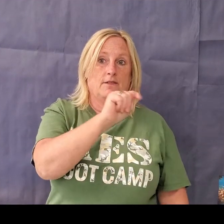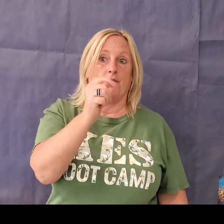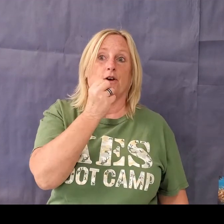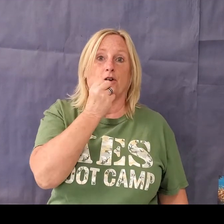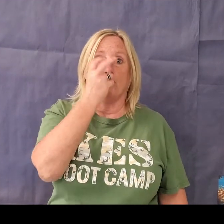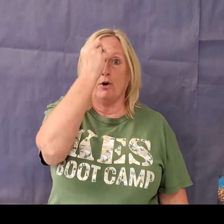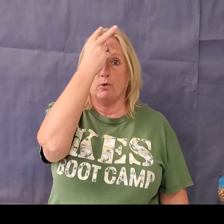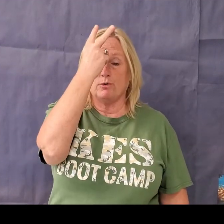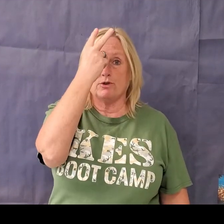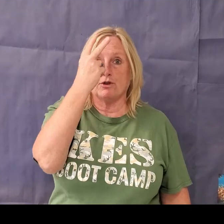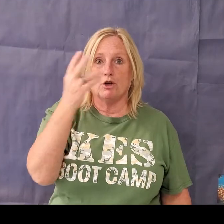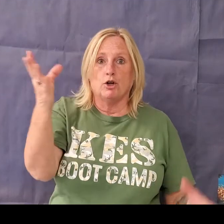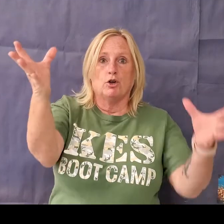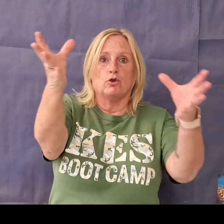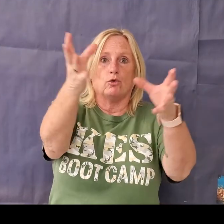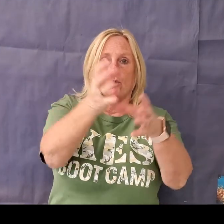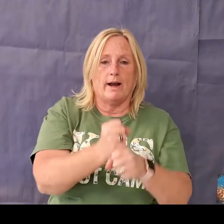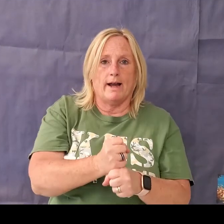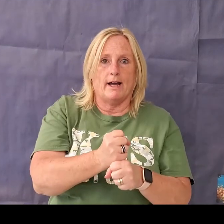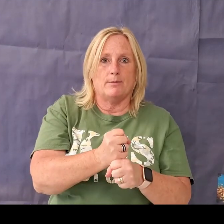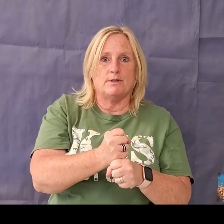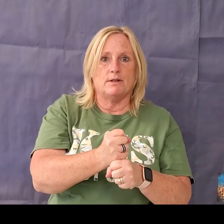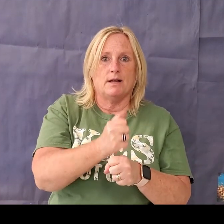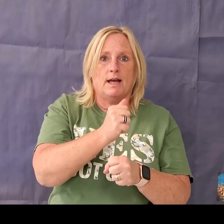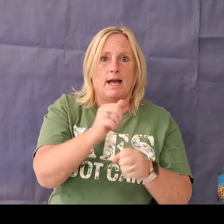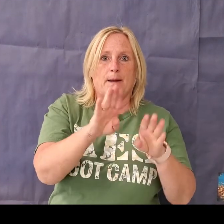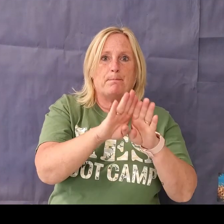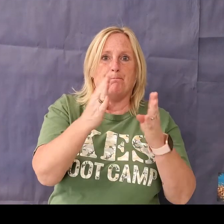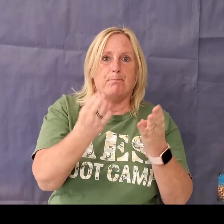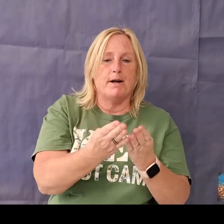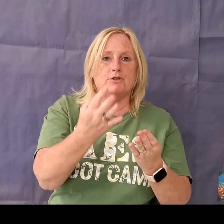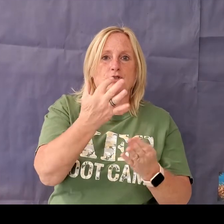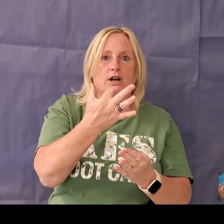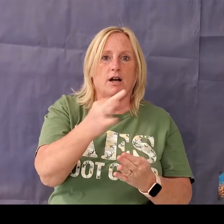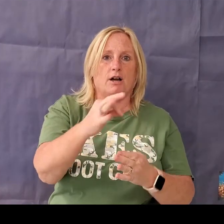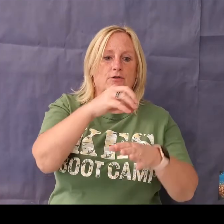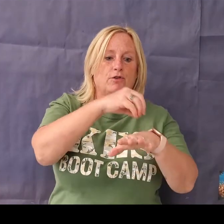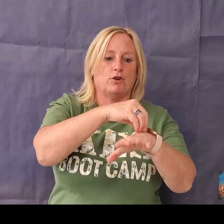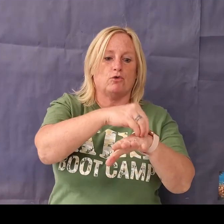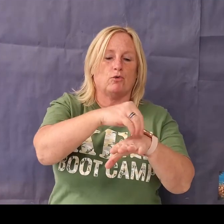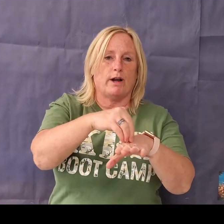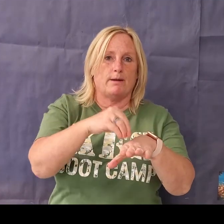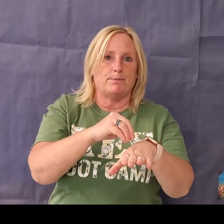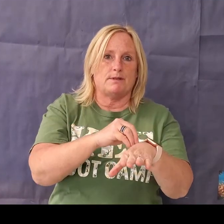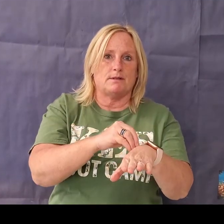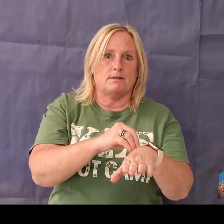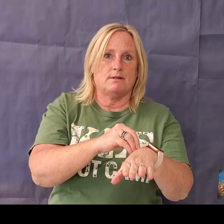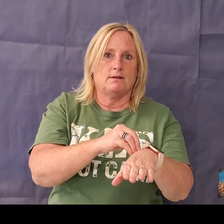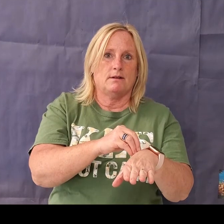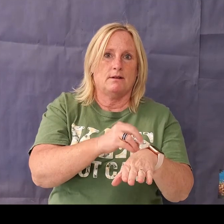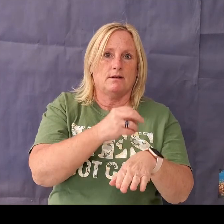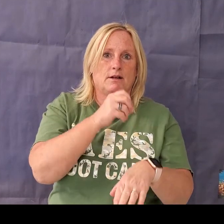The goat grabbed a bunch of grapes.